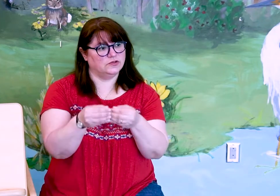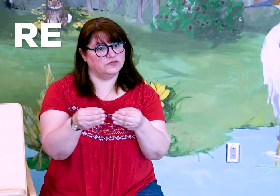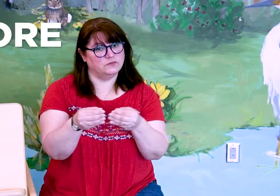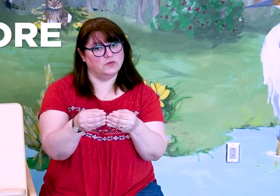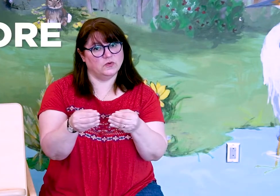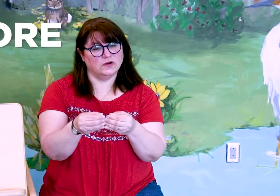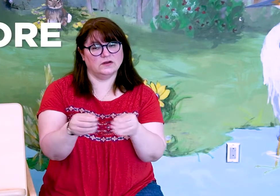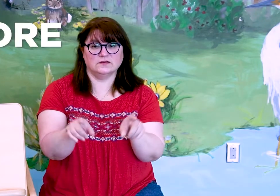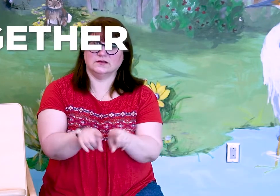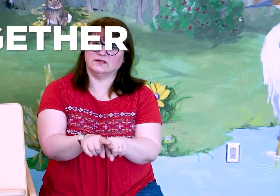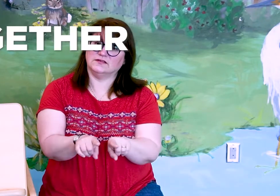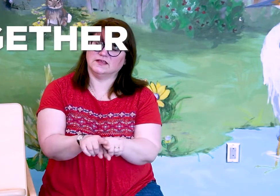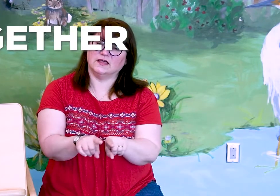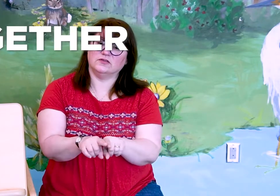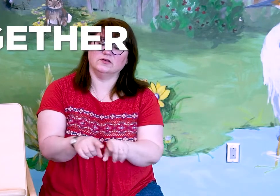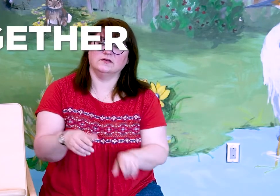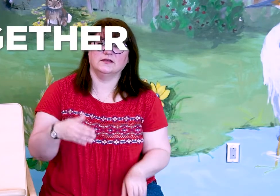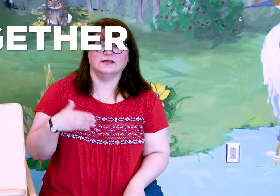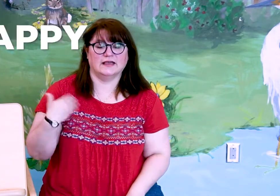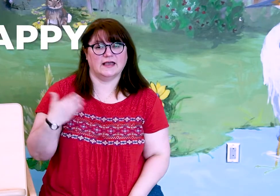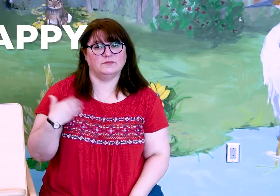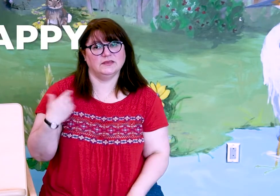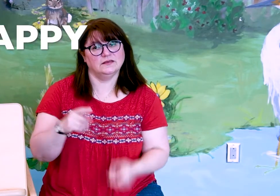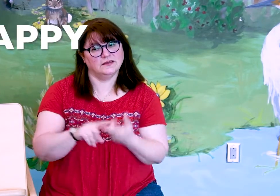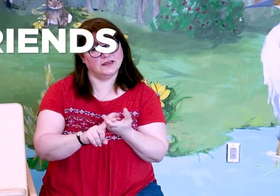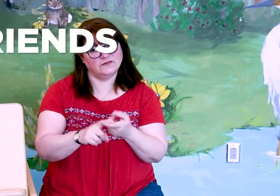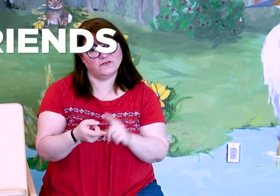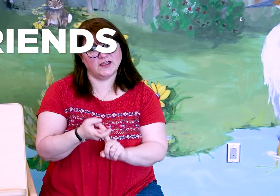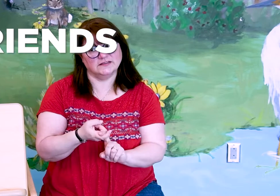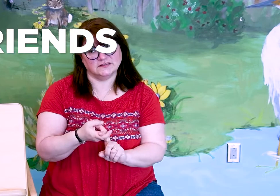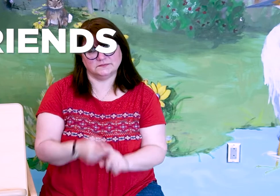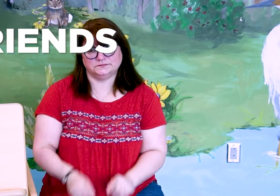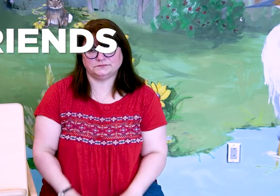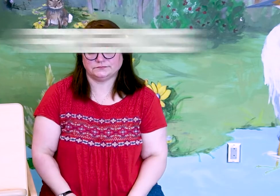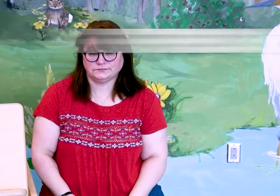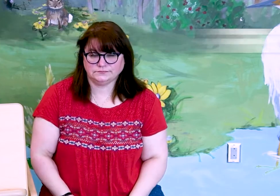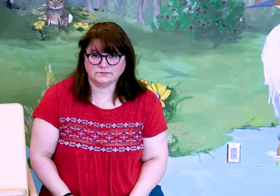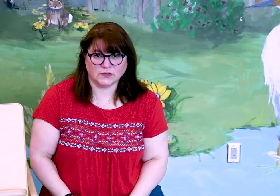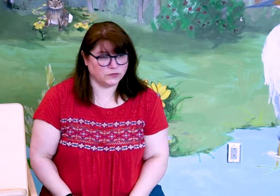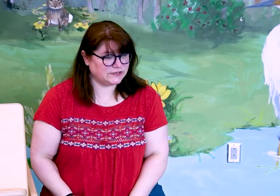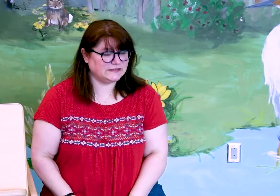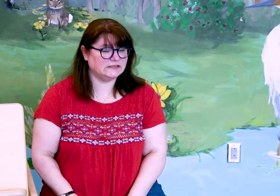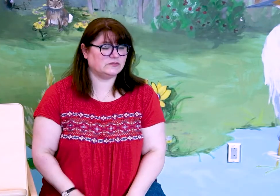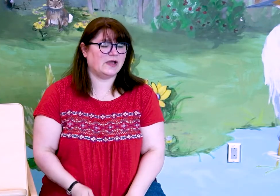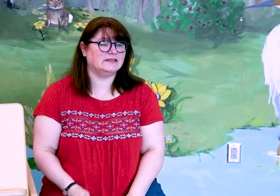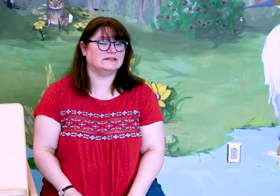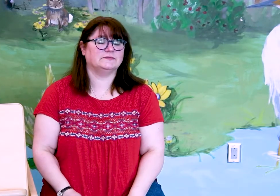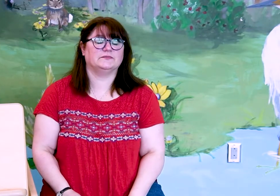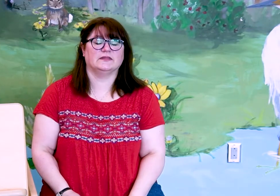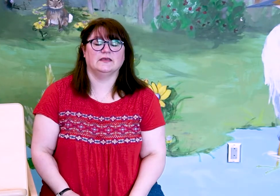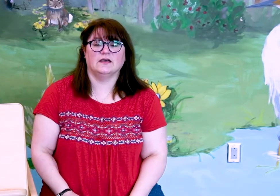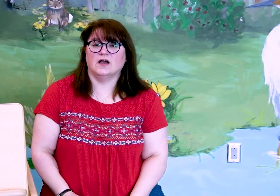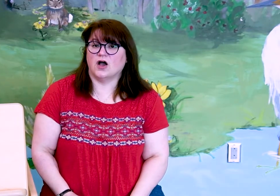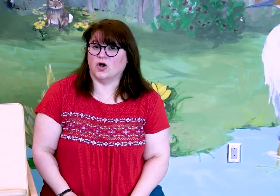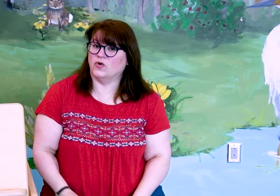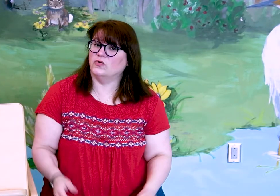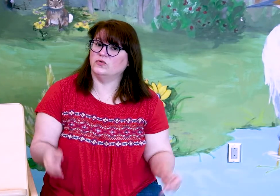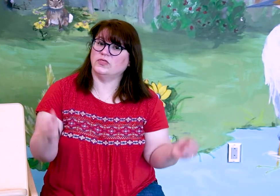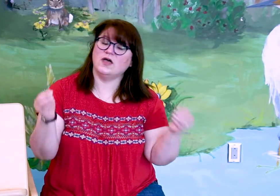use more, together, happy, and friends. We're gonna sing this twice. Oh the